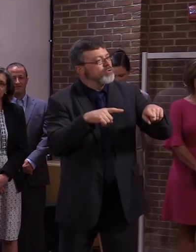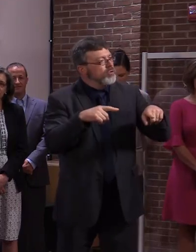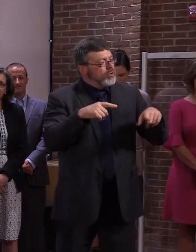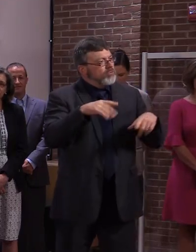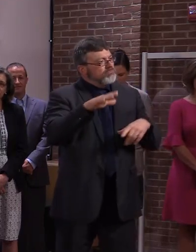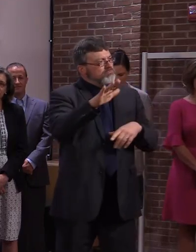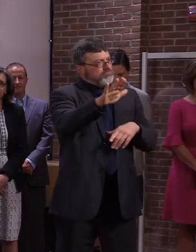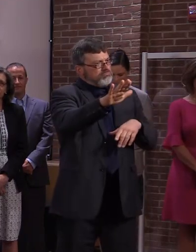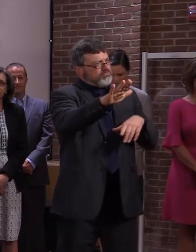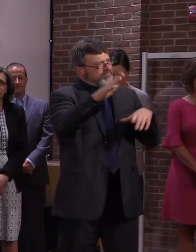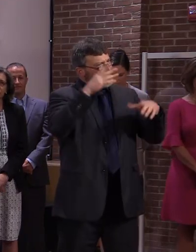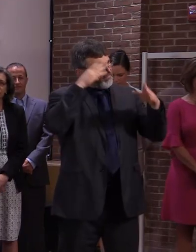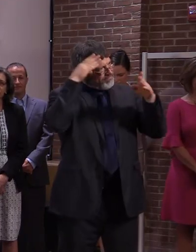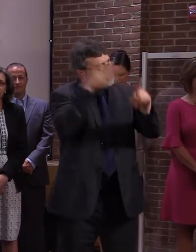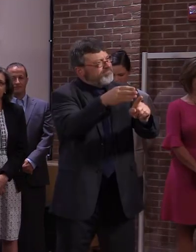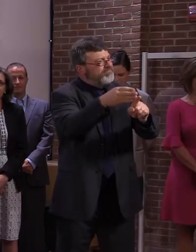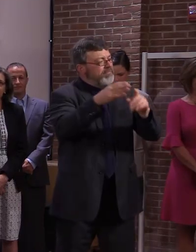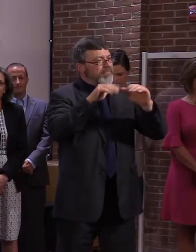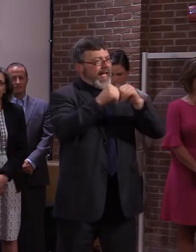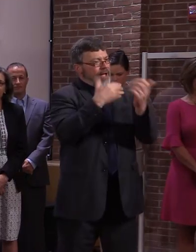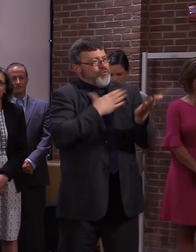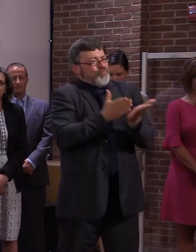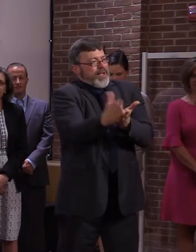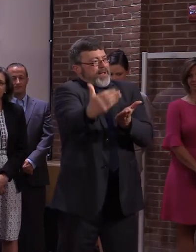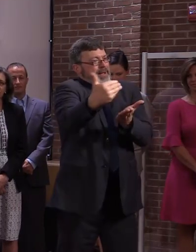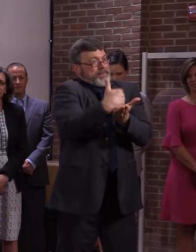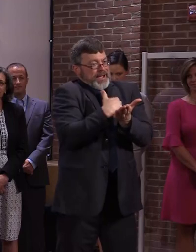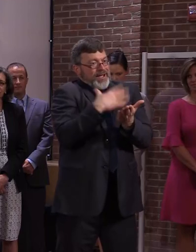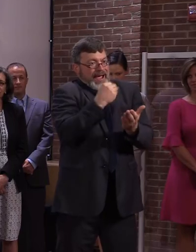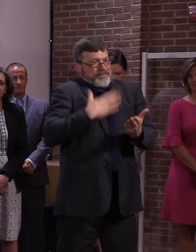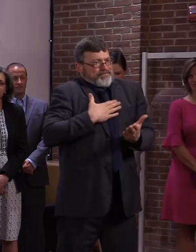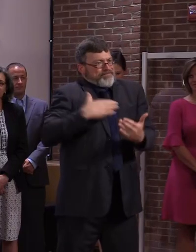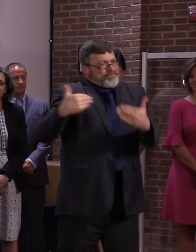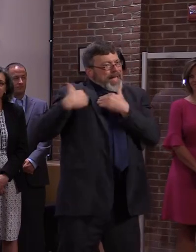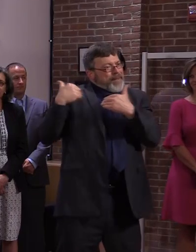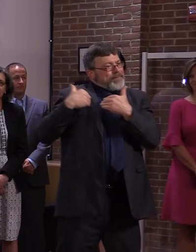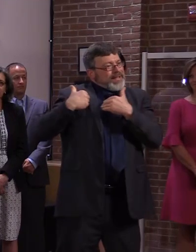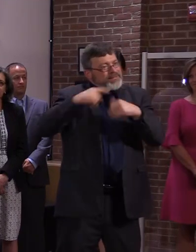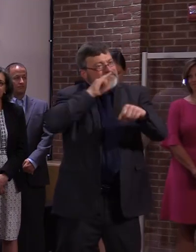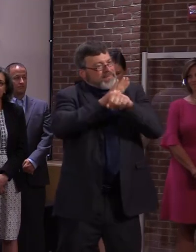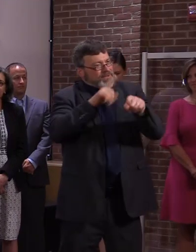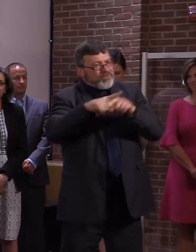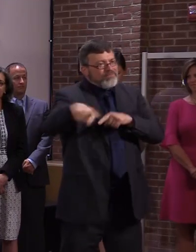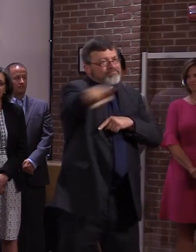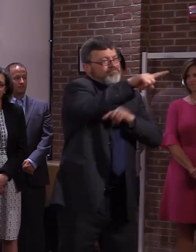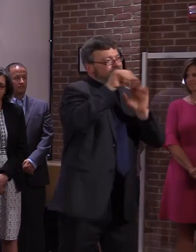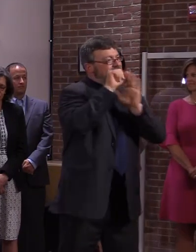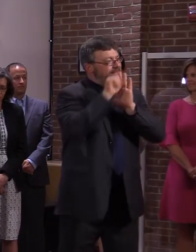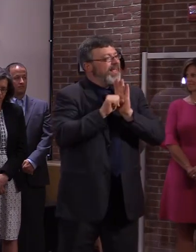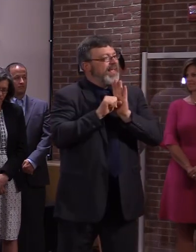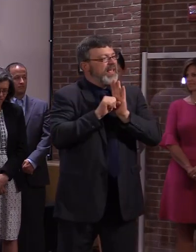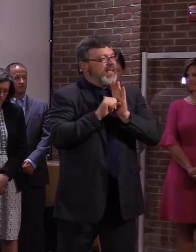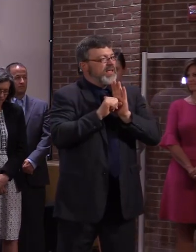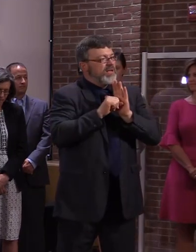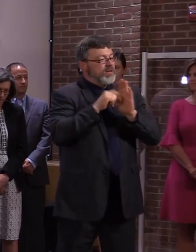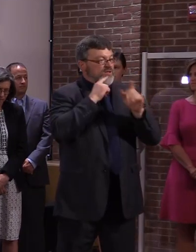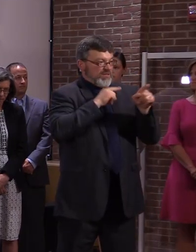transparency and accountability had made our response better, and Vermonters are better for